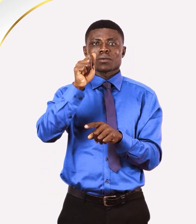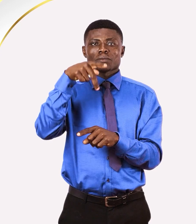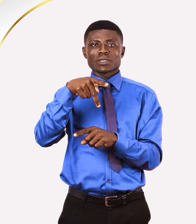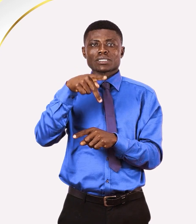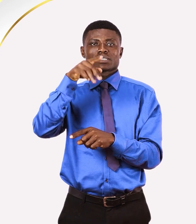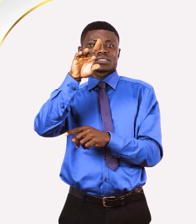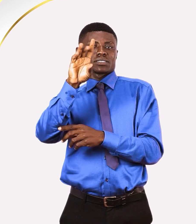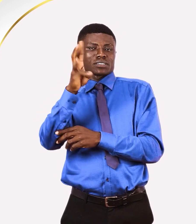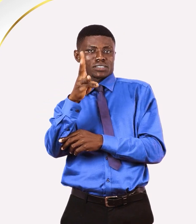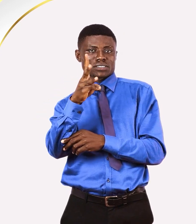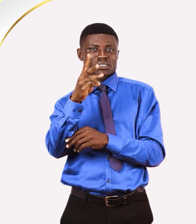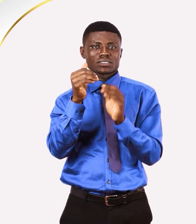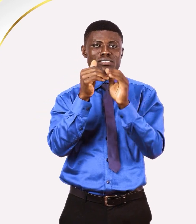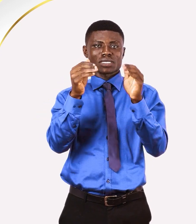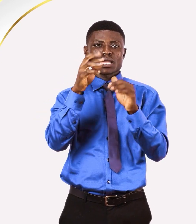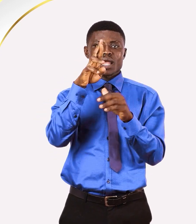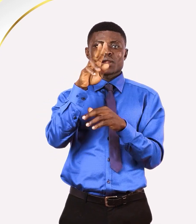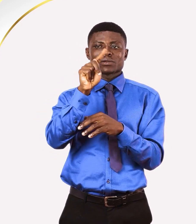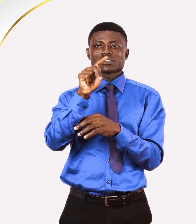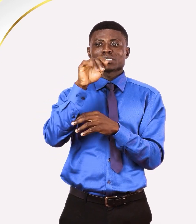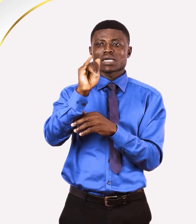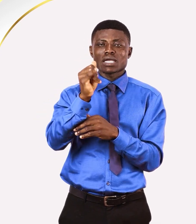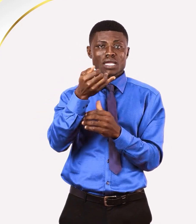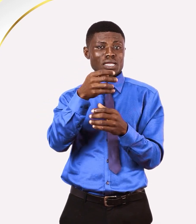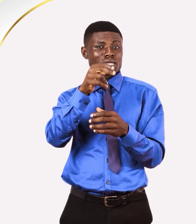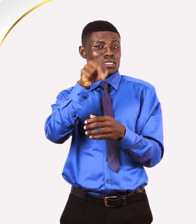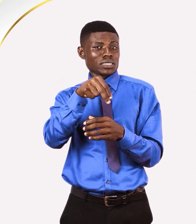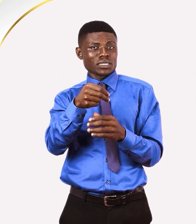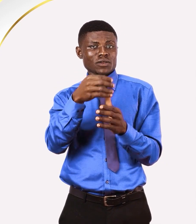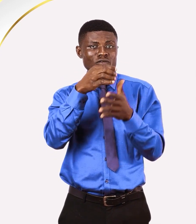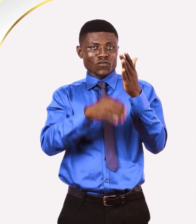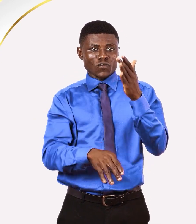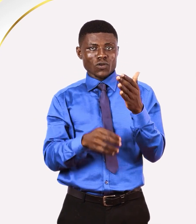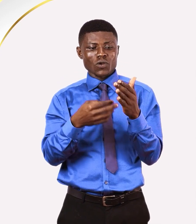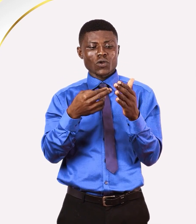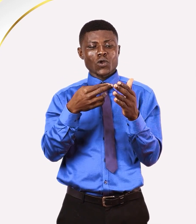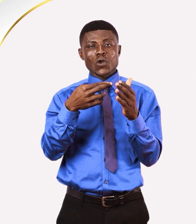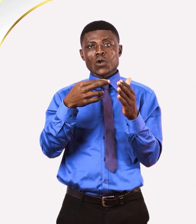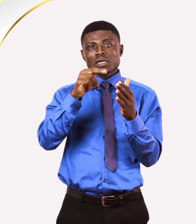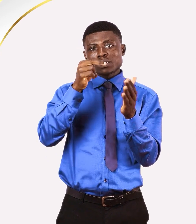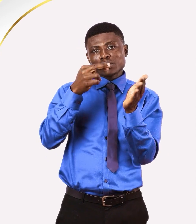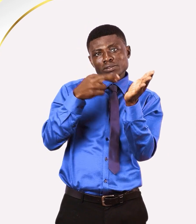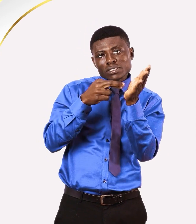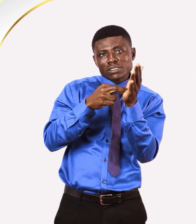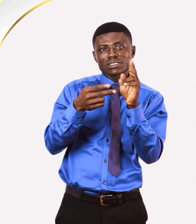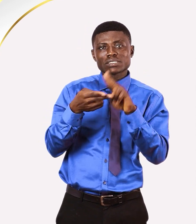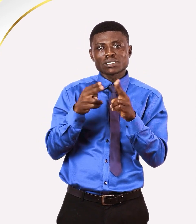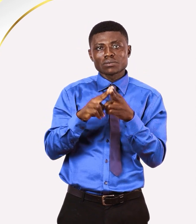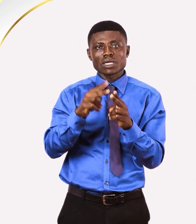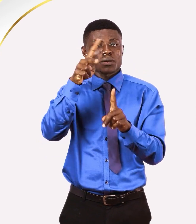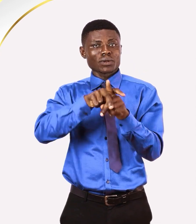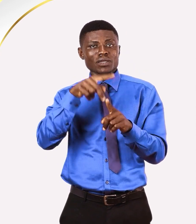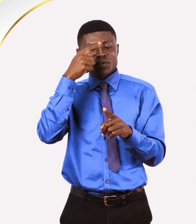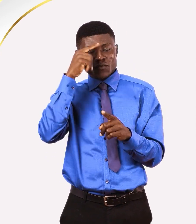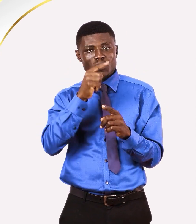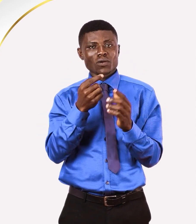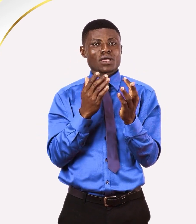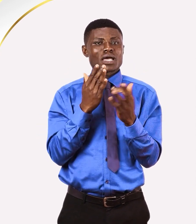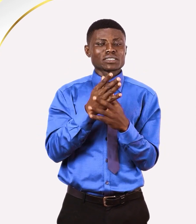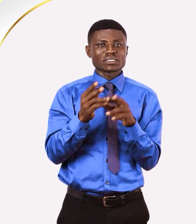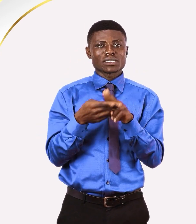6. Appendix A. Standard RTI Request Form. Reference Number. Application